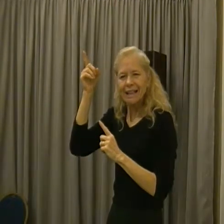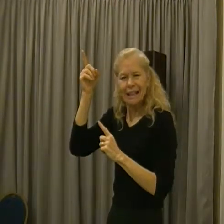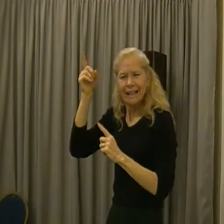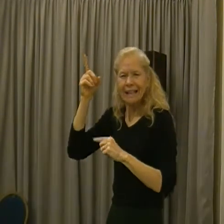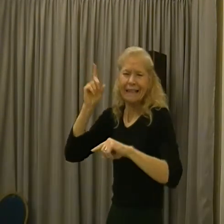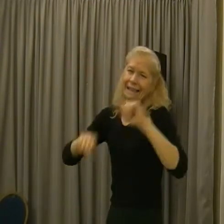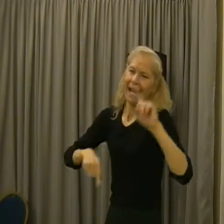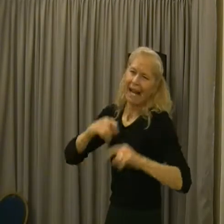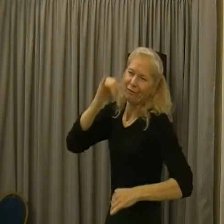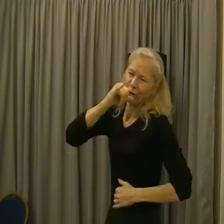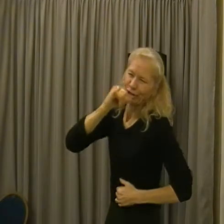Wisdom.